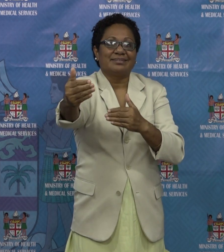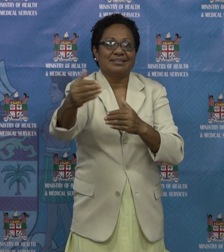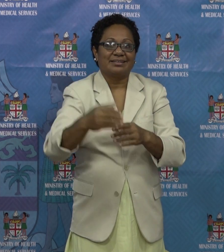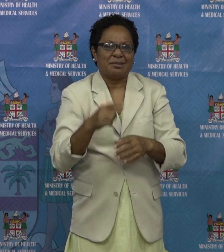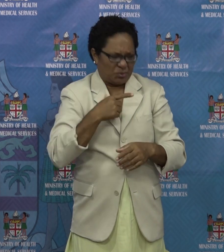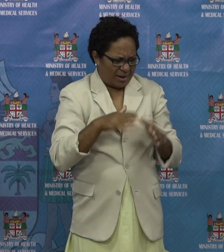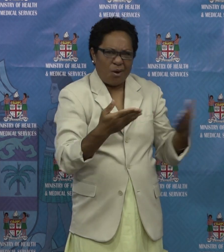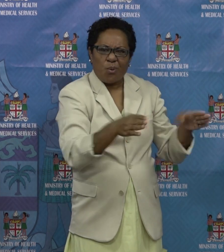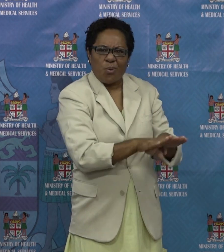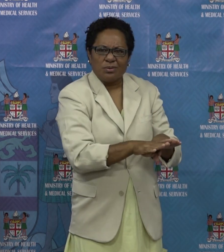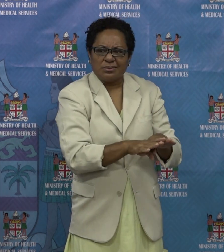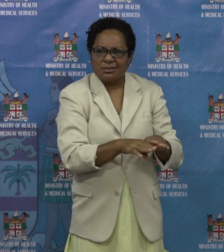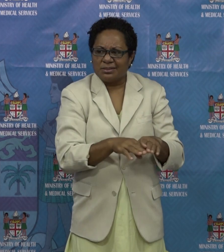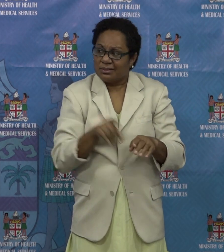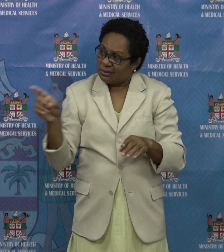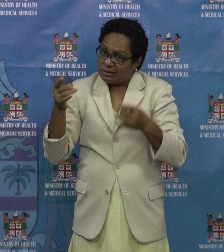again?